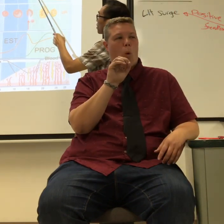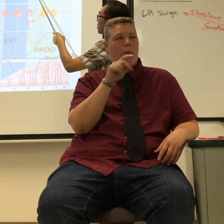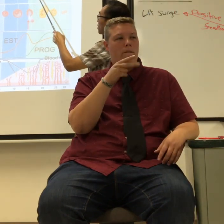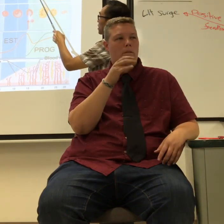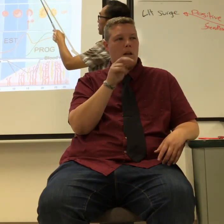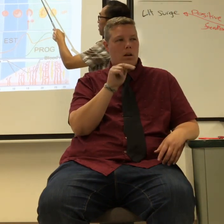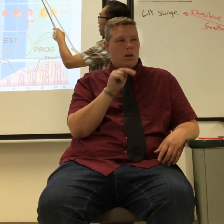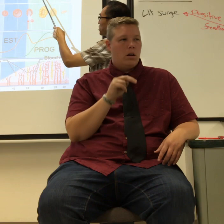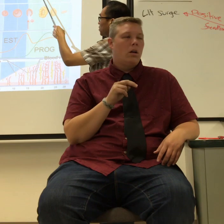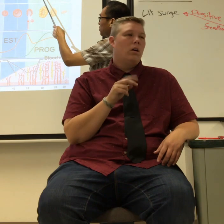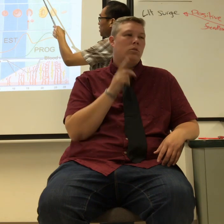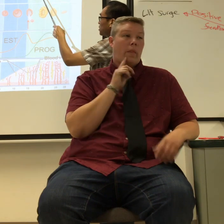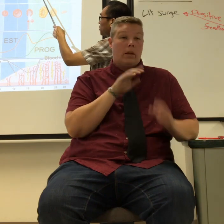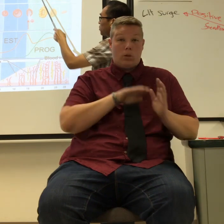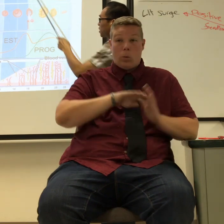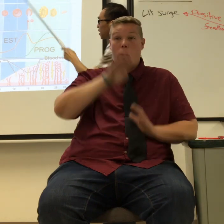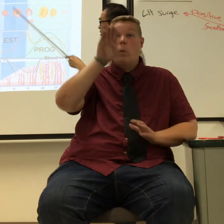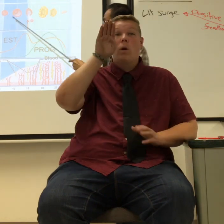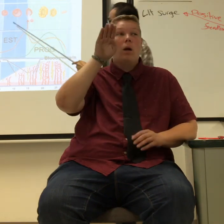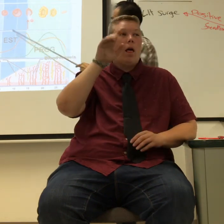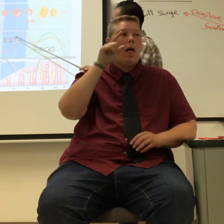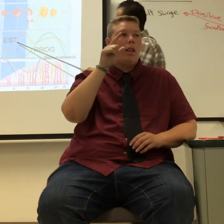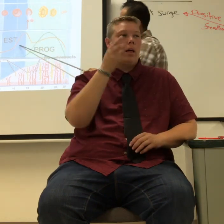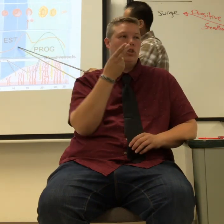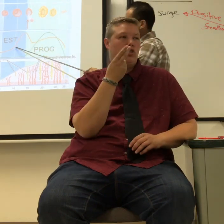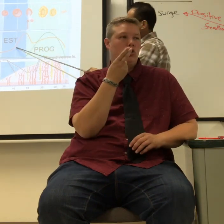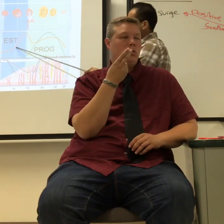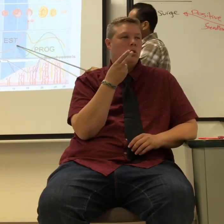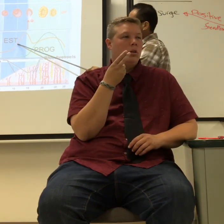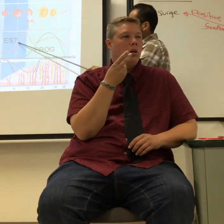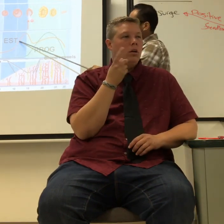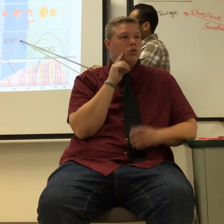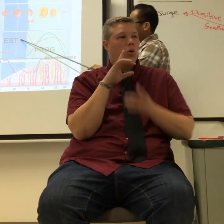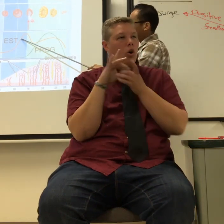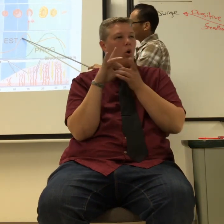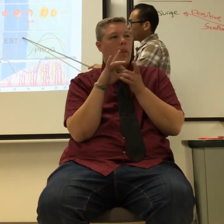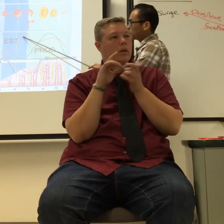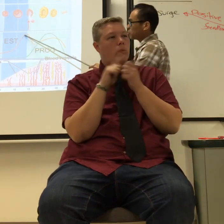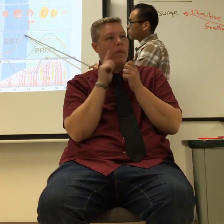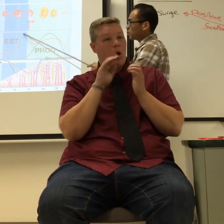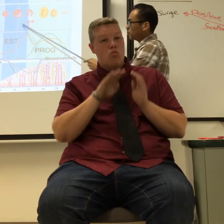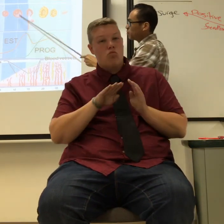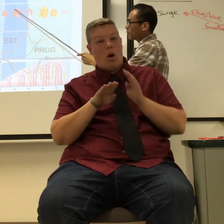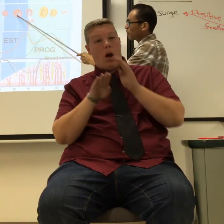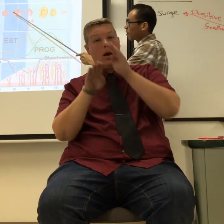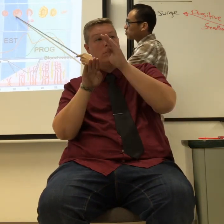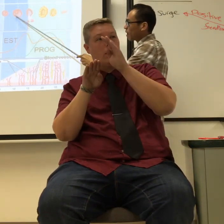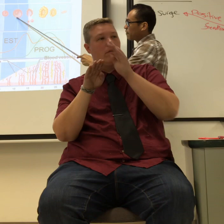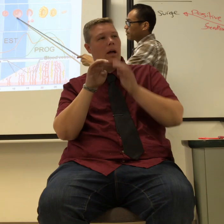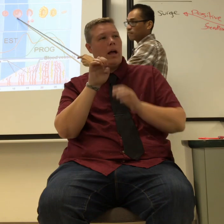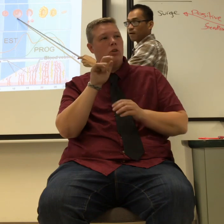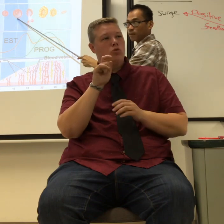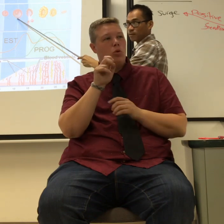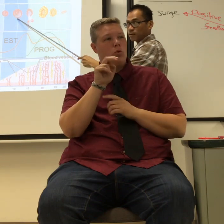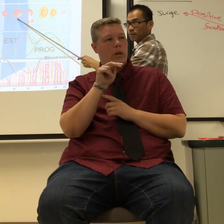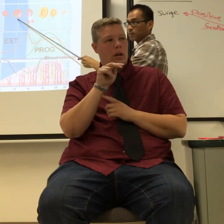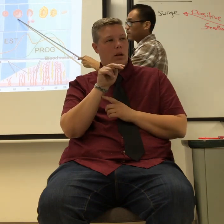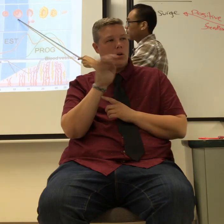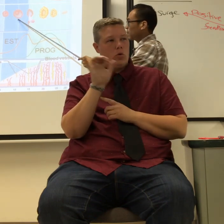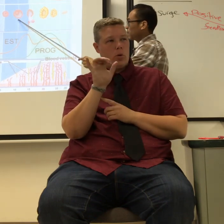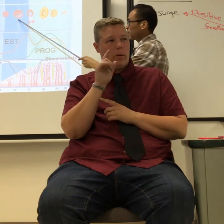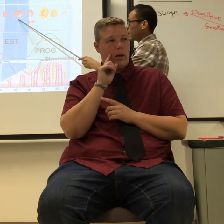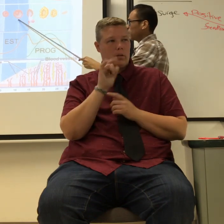upstroke is the LH surge. It's surging, and it correlates with this larger rise in estrogen due to the large graphene